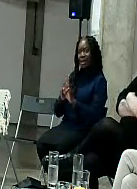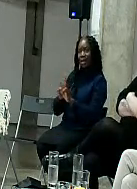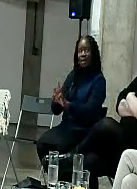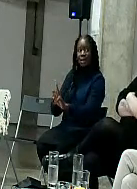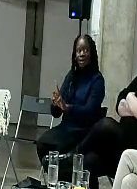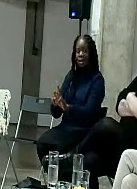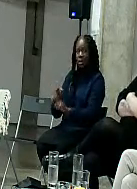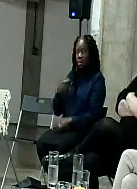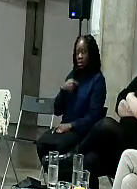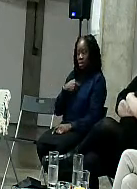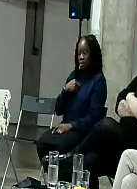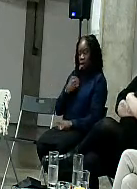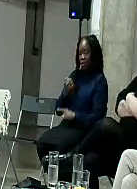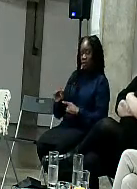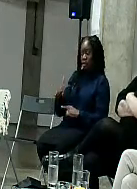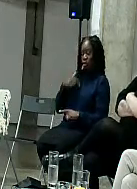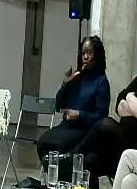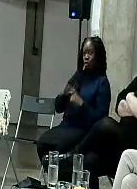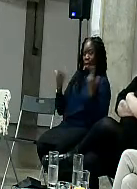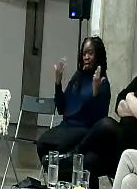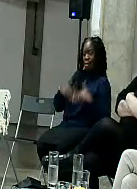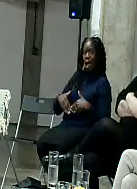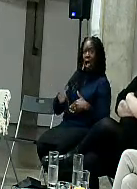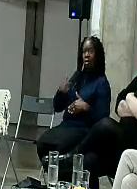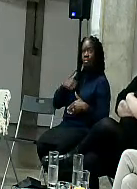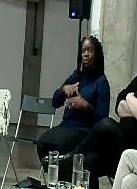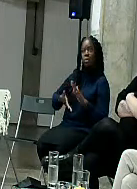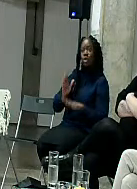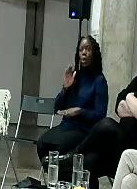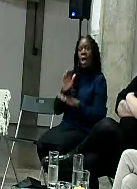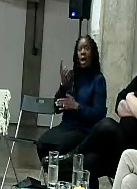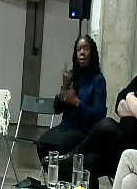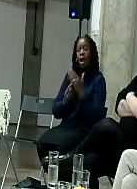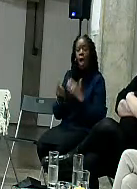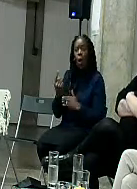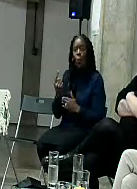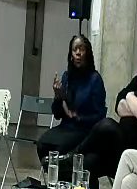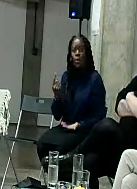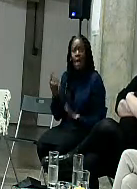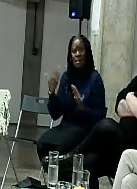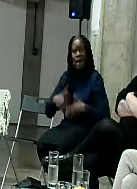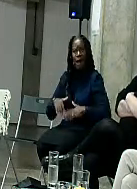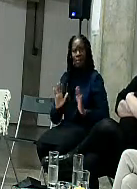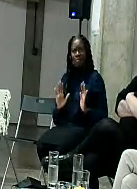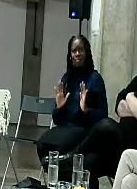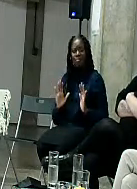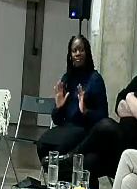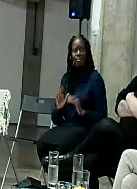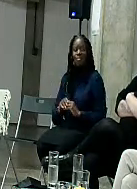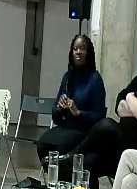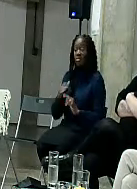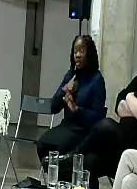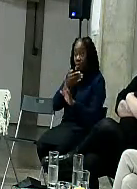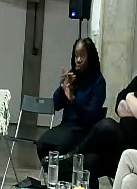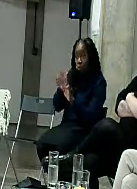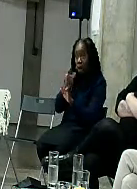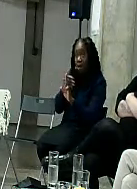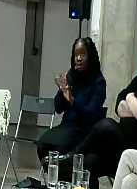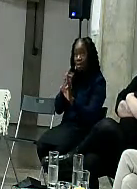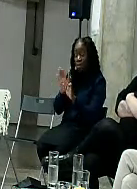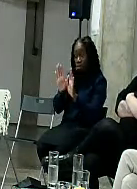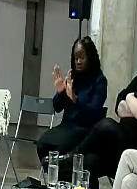I wasn't going to do that, and I didn't want him out on his own anyway. Persuaded him not